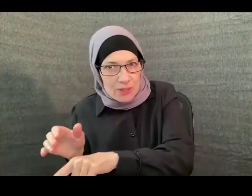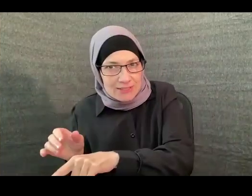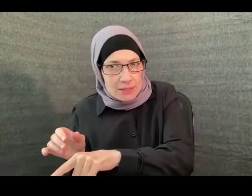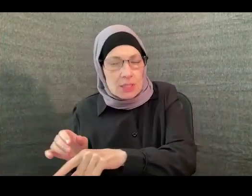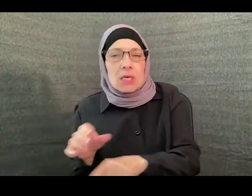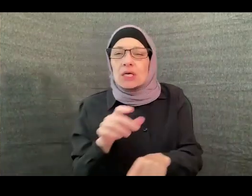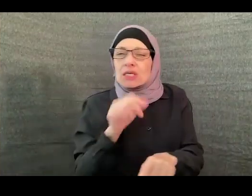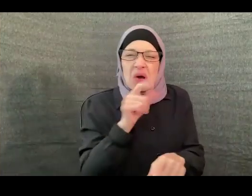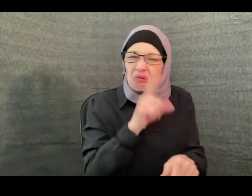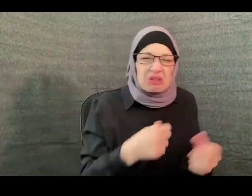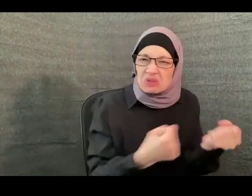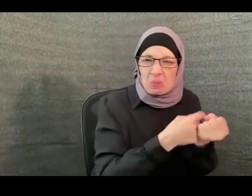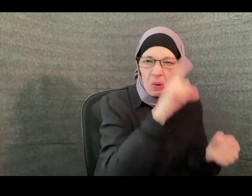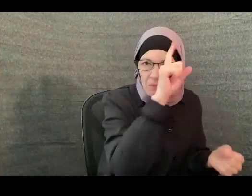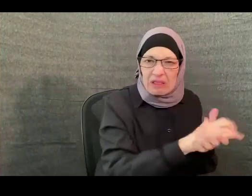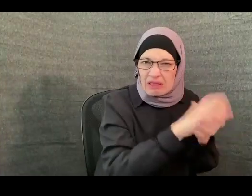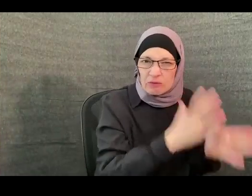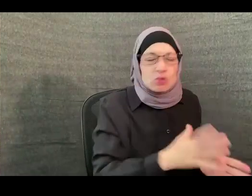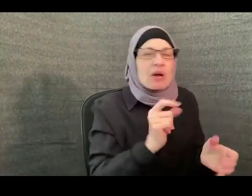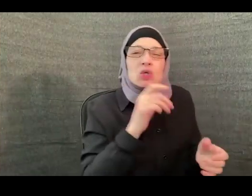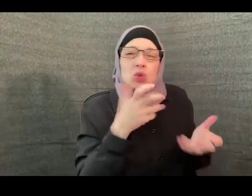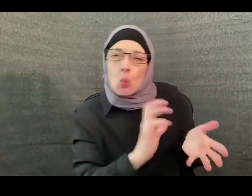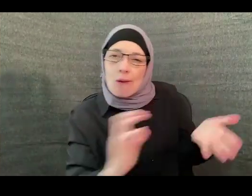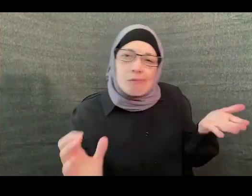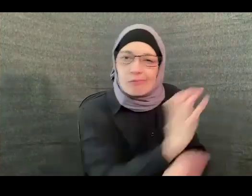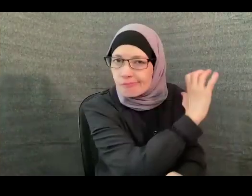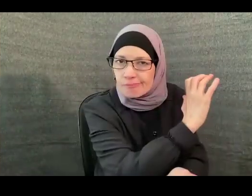So the Quran calls them hypocrites.